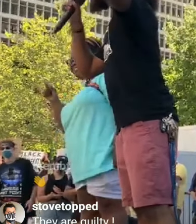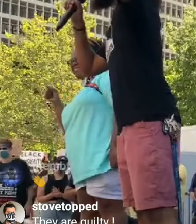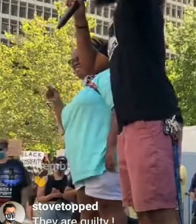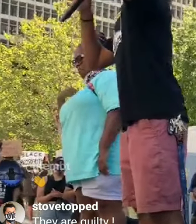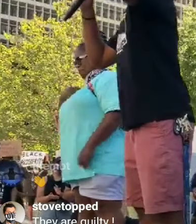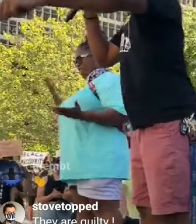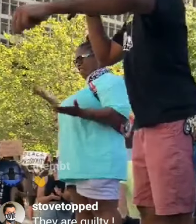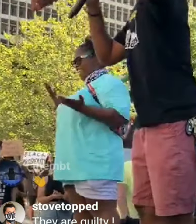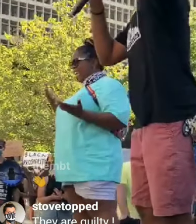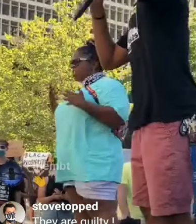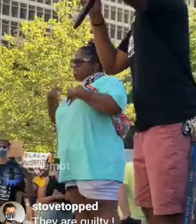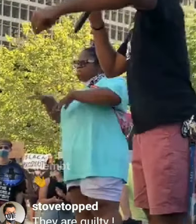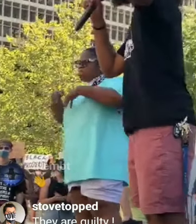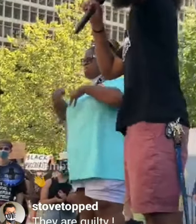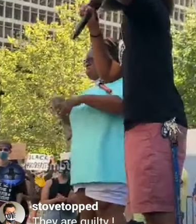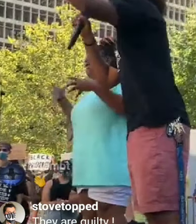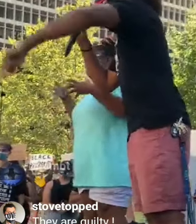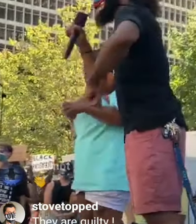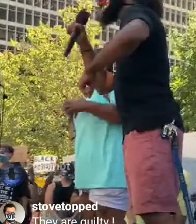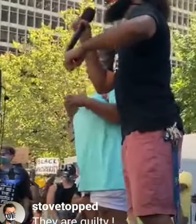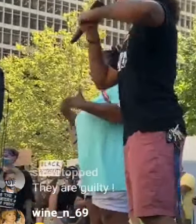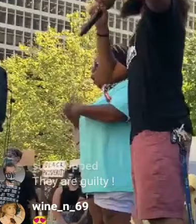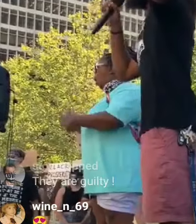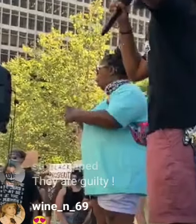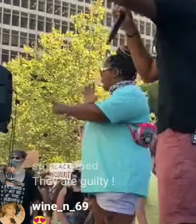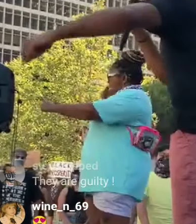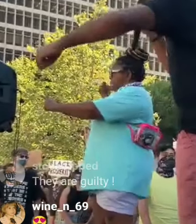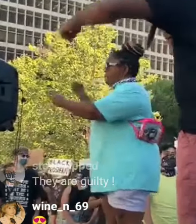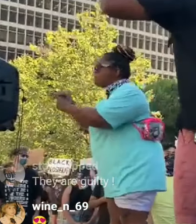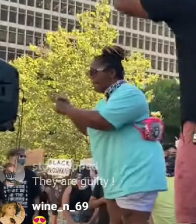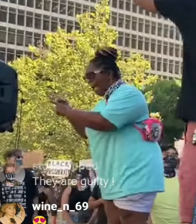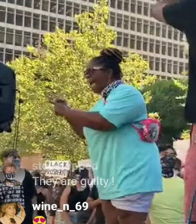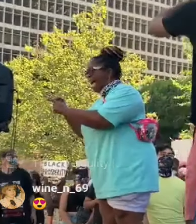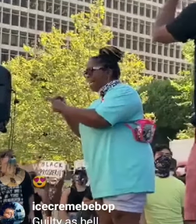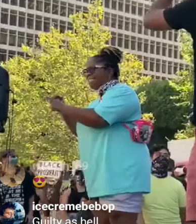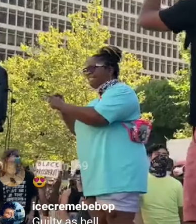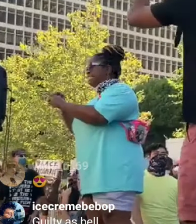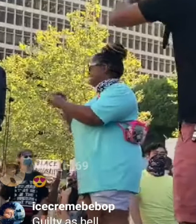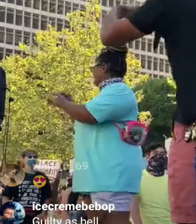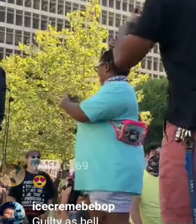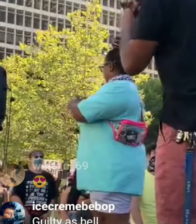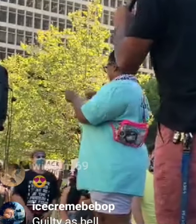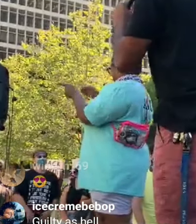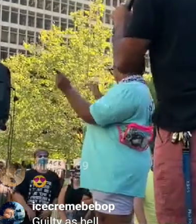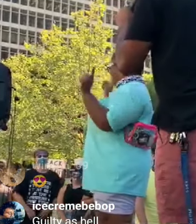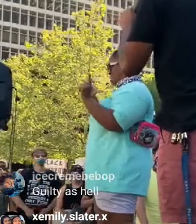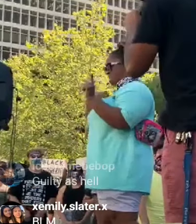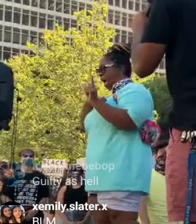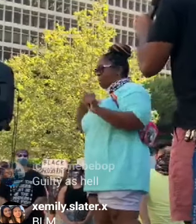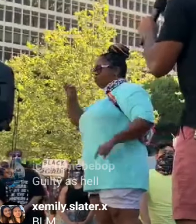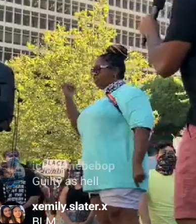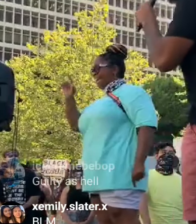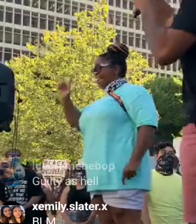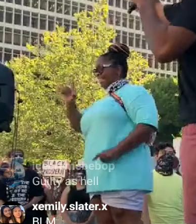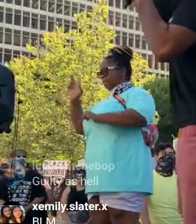That our presence in these streets is having an impact. We are pushing these folks. Jackie Lacey and the folks